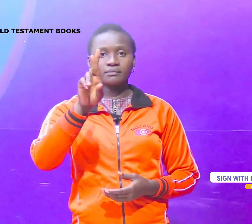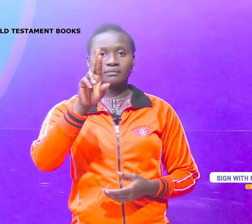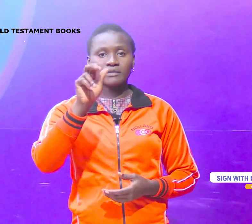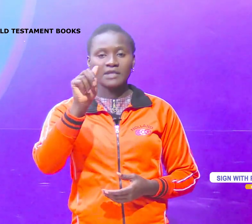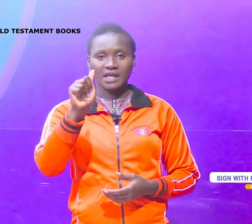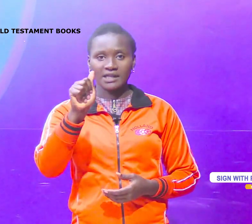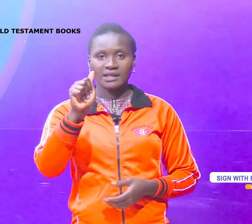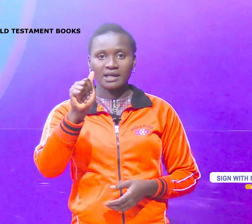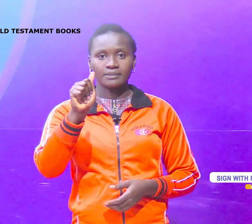Ezra.